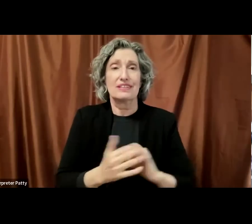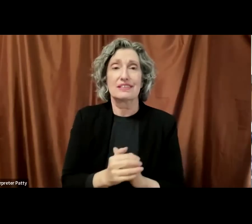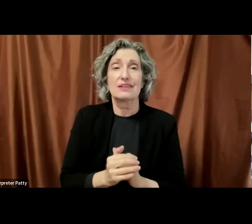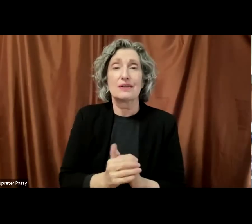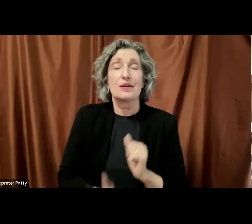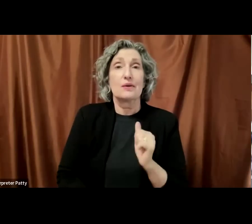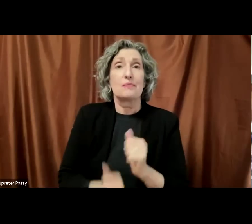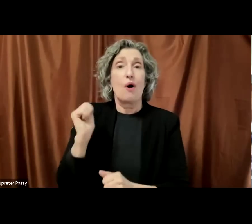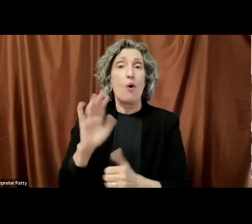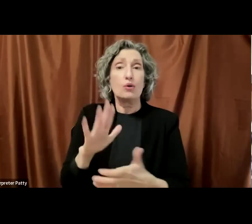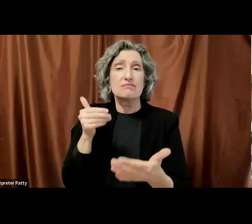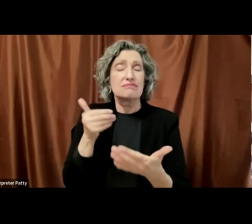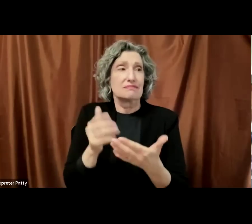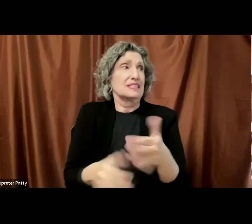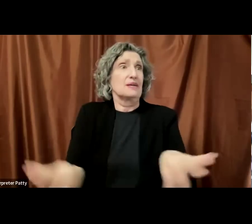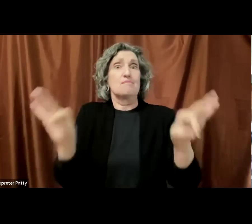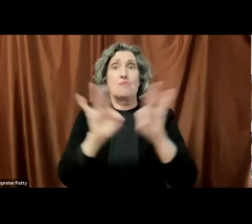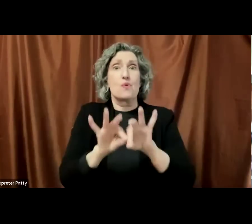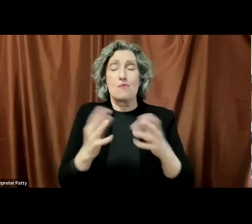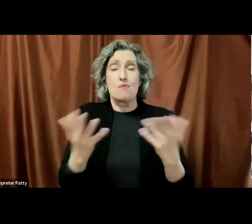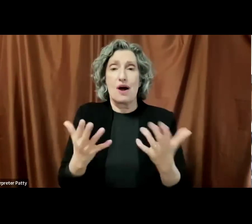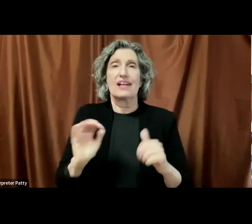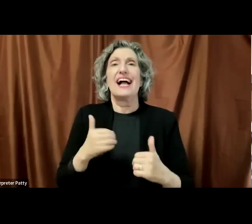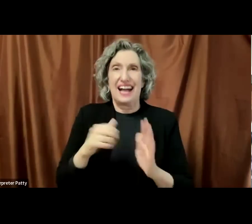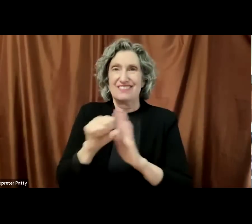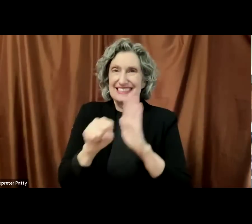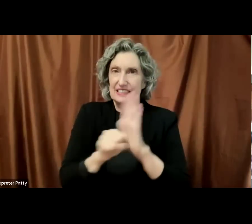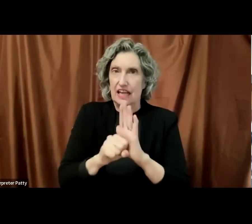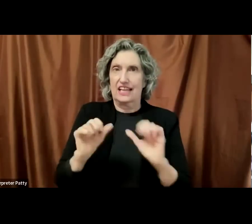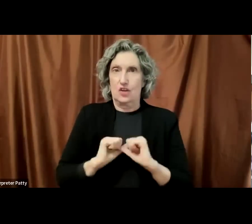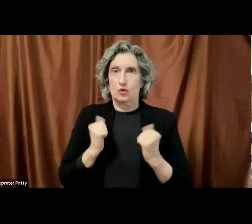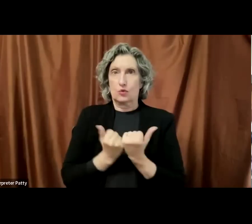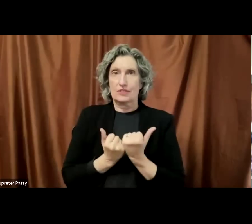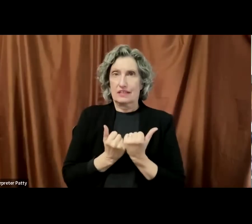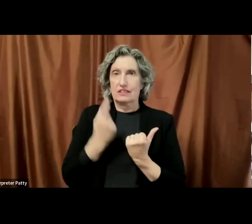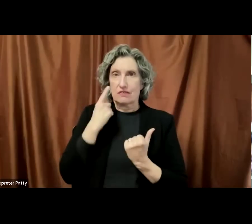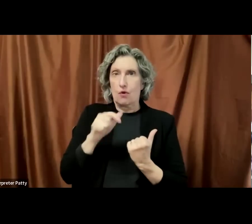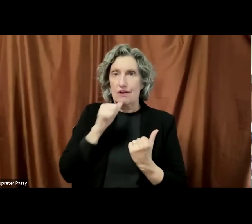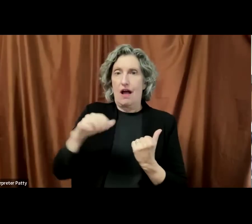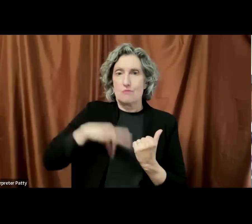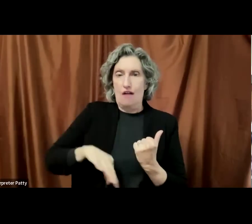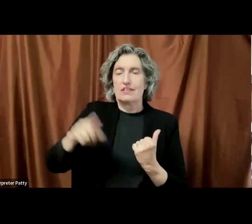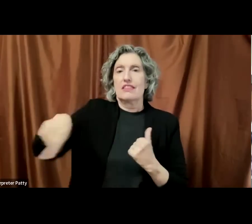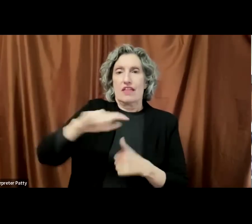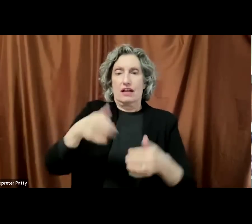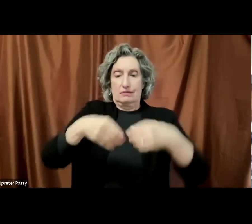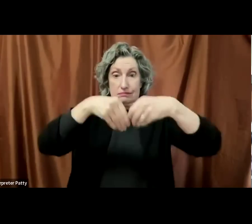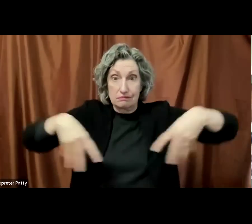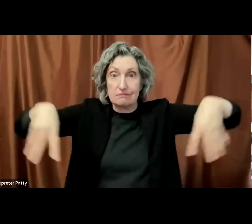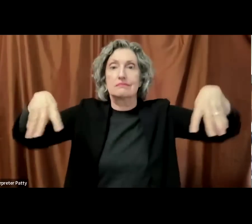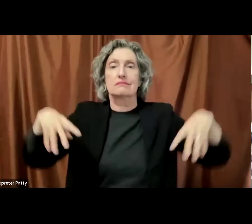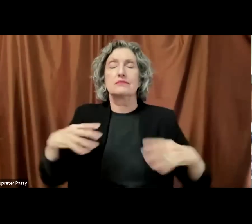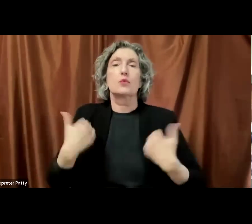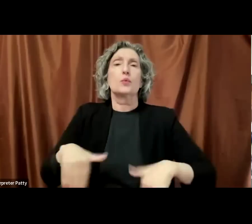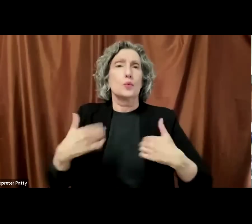our network of state associations of nonprofits. So if you're not yet familiar with or a member of your